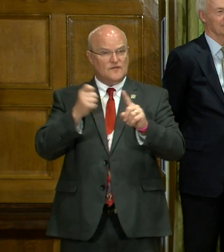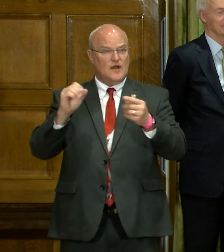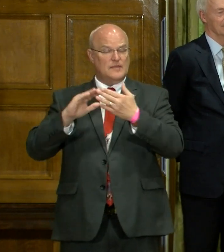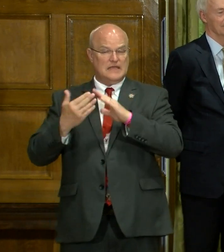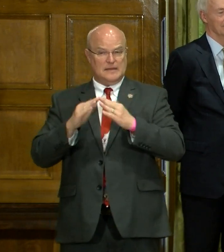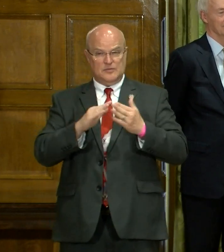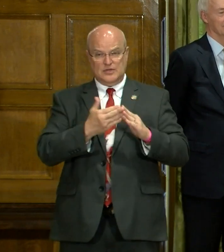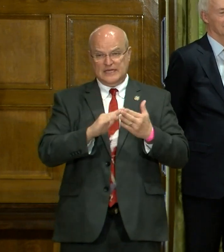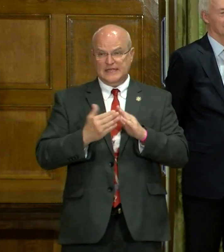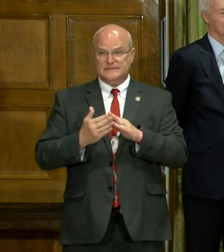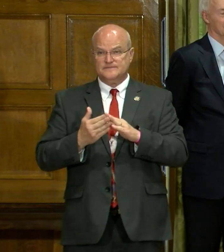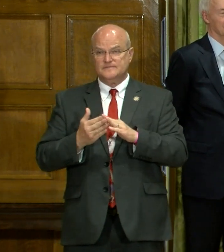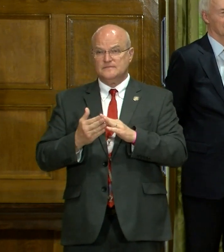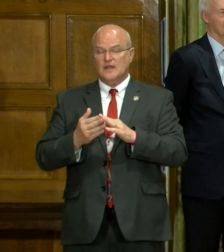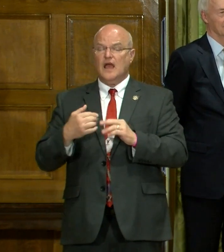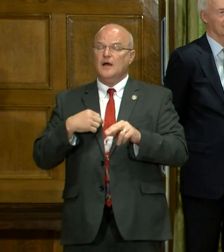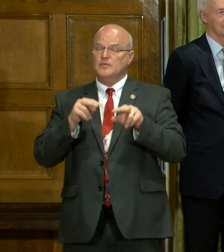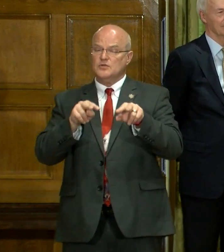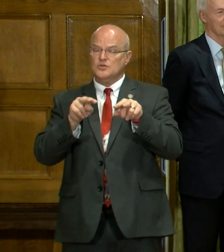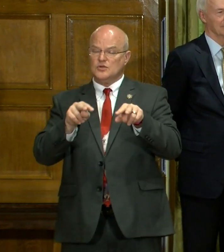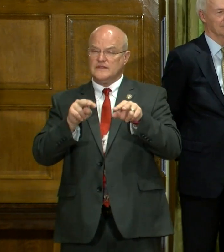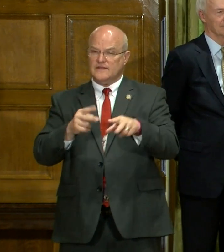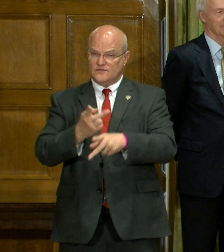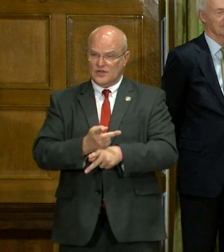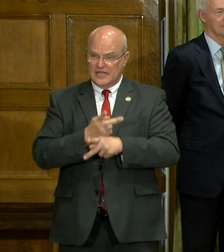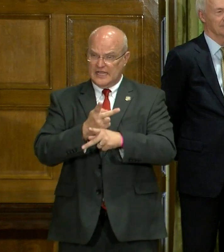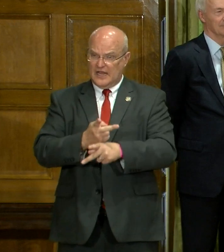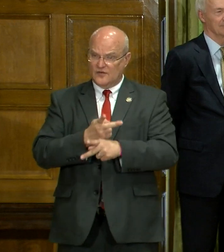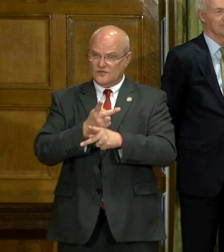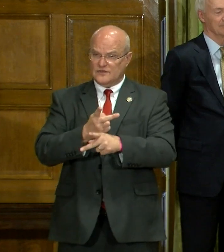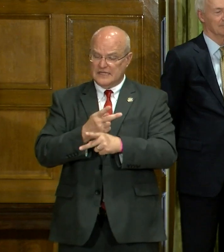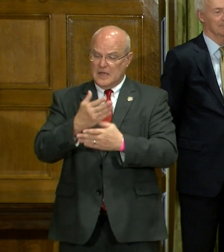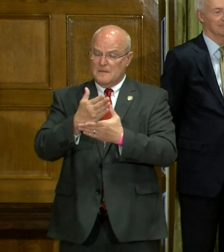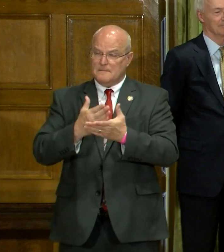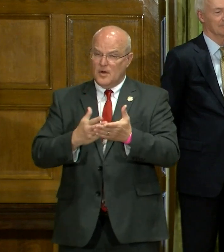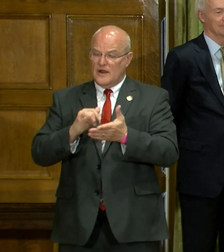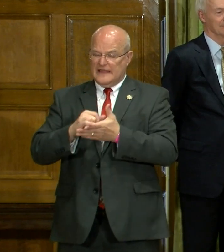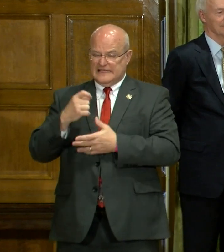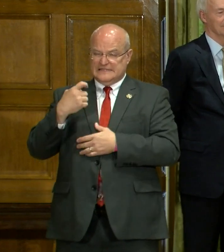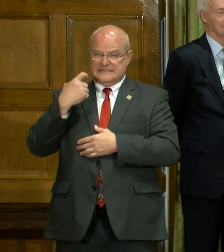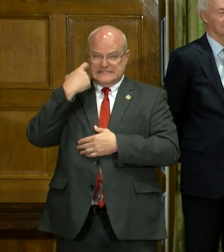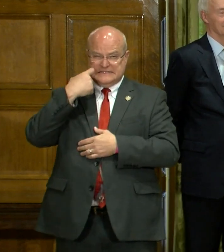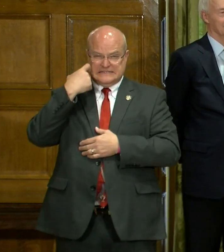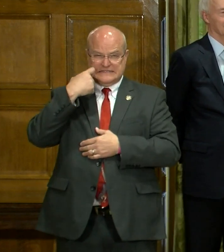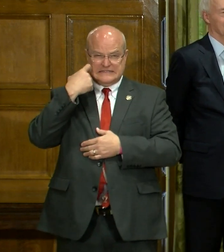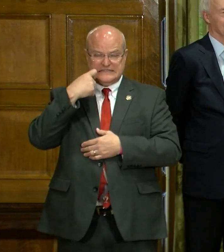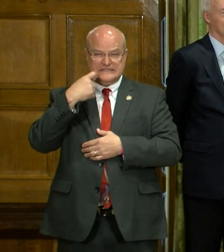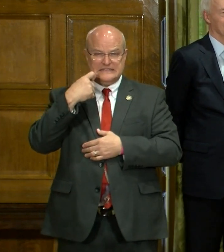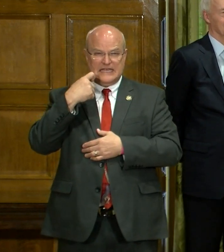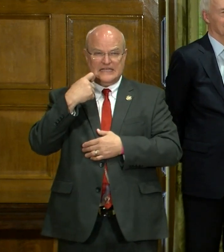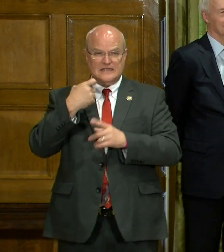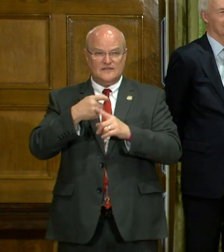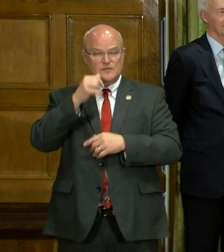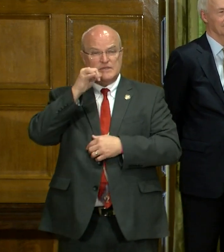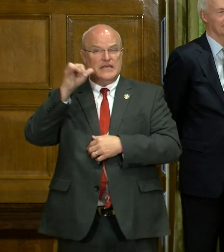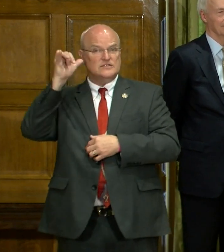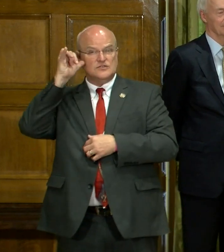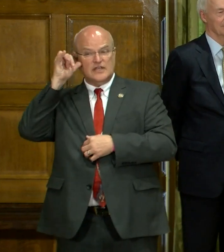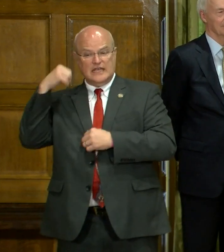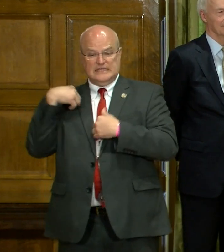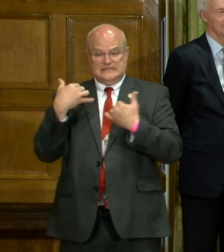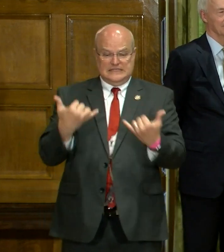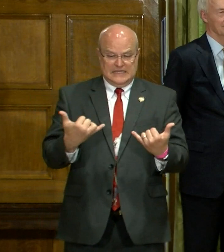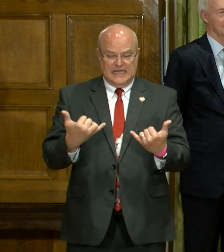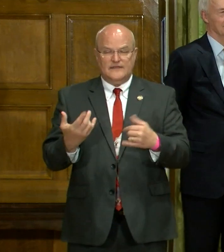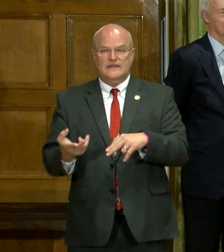the community, and we'll be looking at that very carefully. Part of that, this last from yesterday,